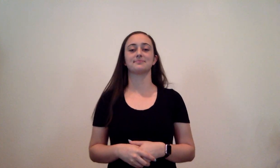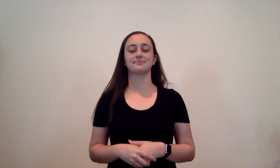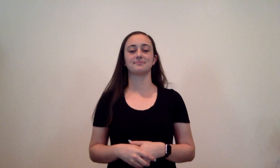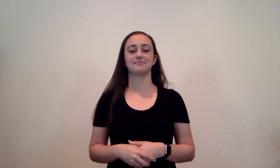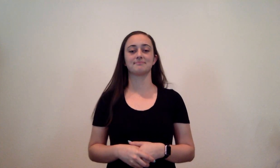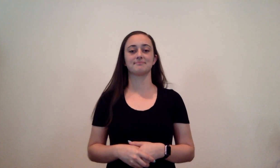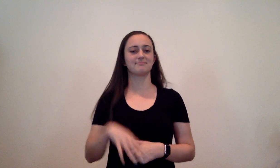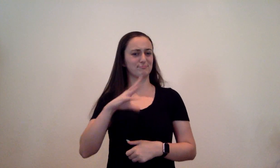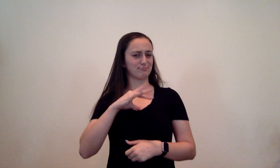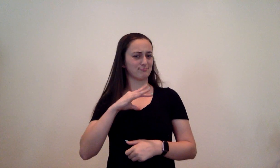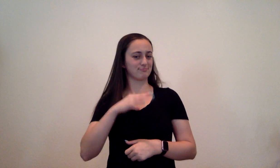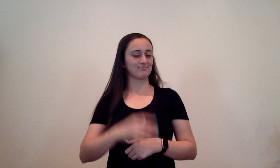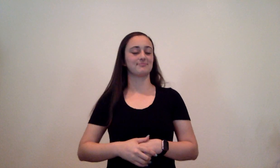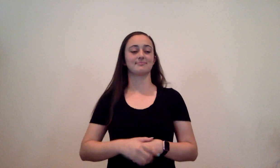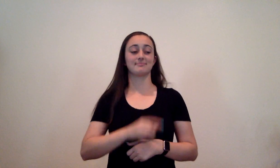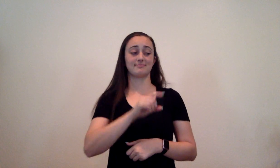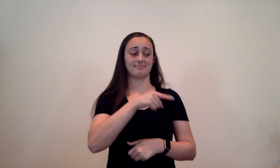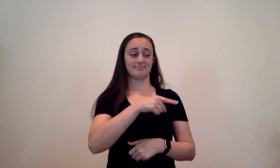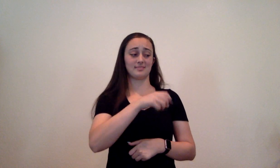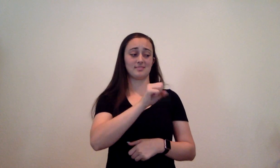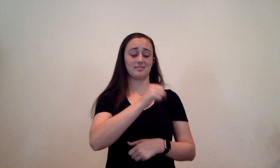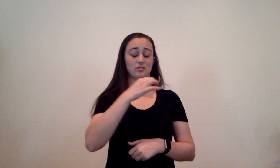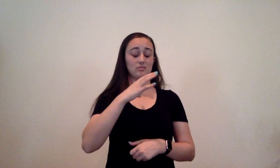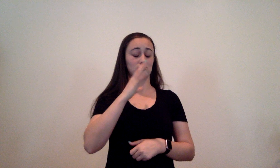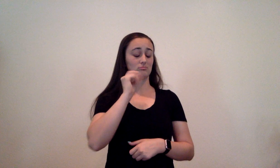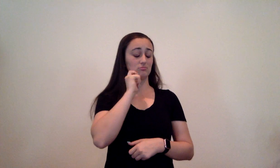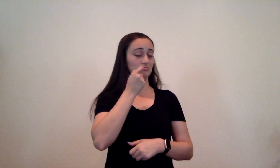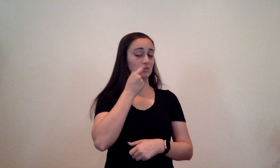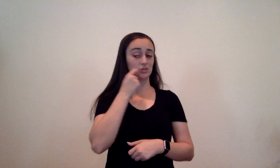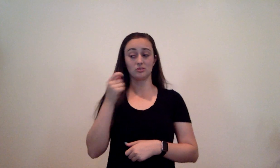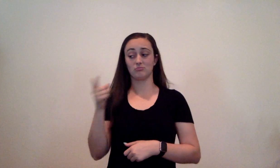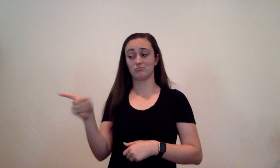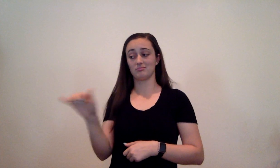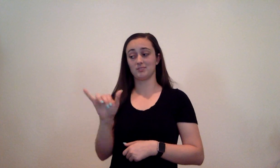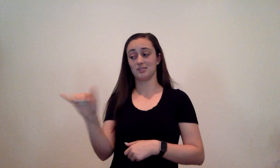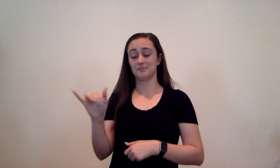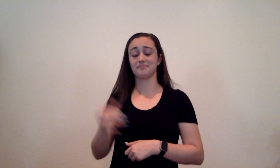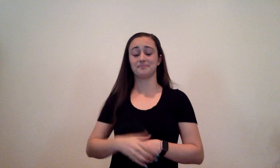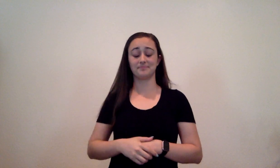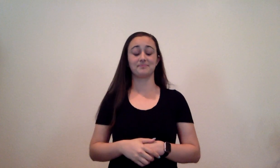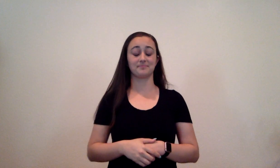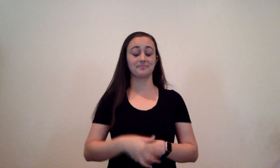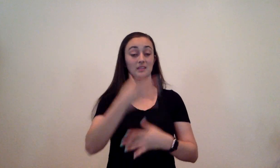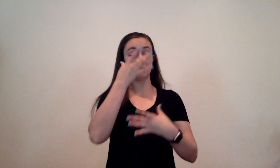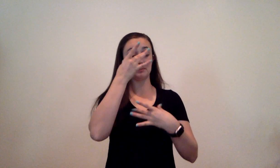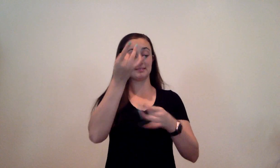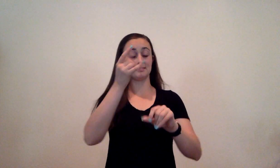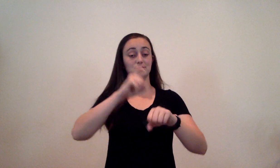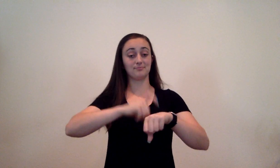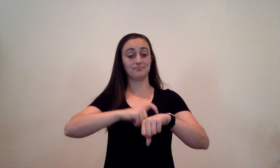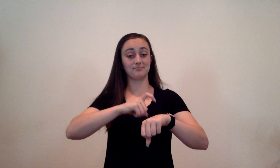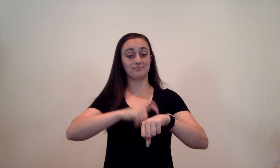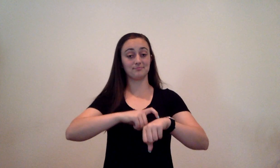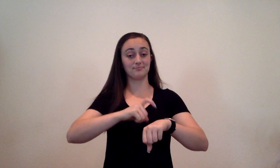Cool. Yeah, Athens was cool and so was Sparta. Yeah. Interesting times, weren't